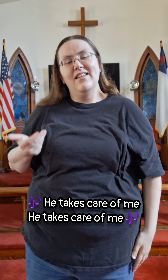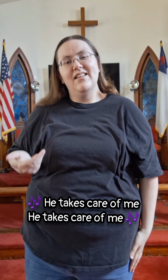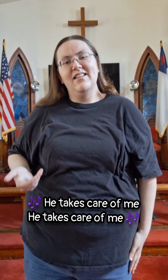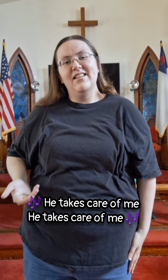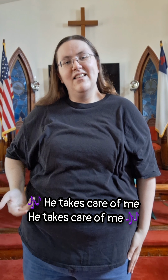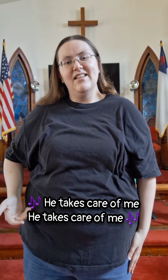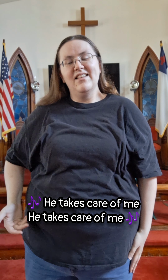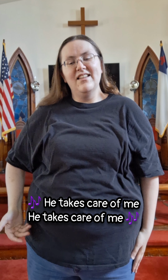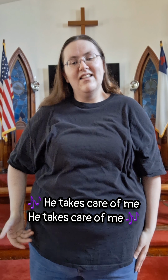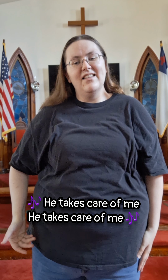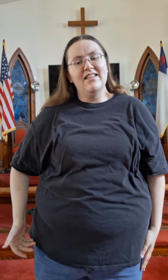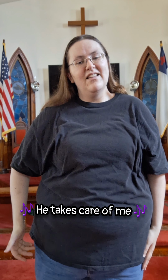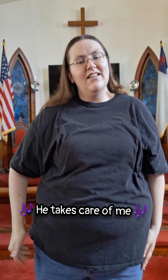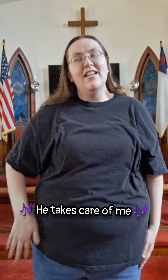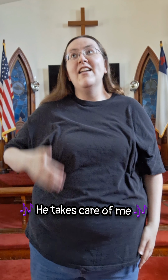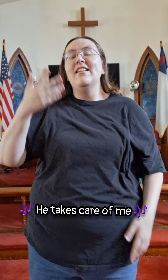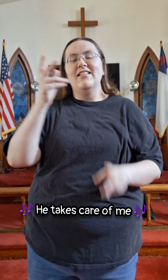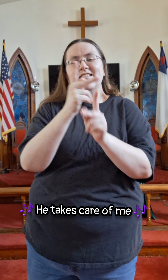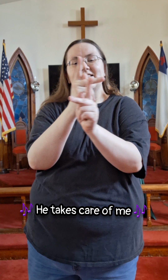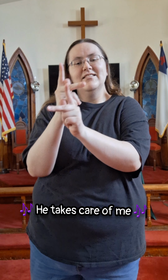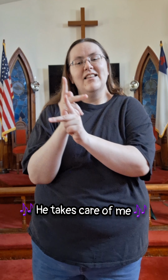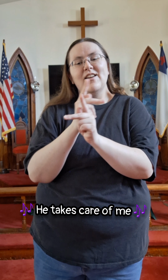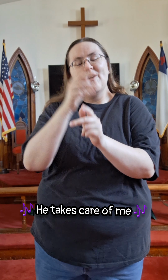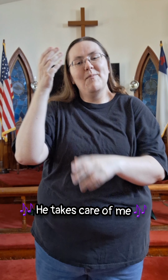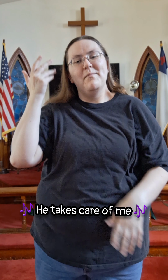He takes care of me